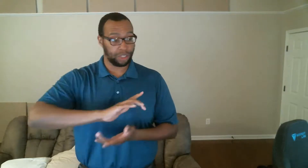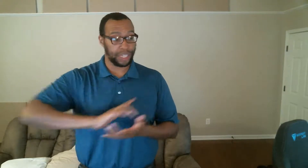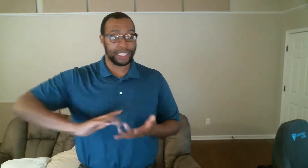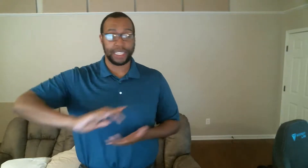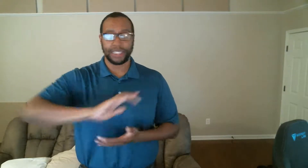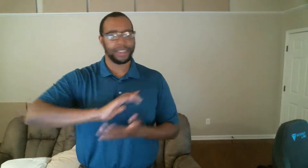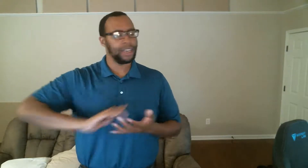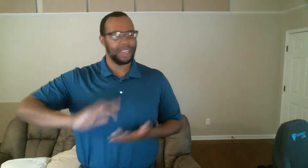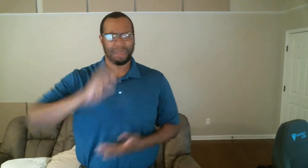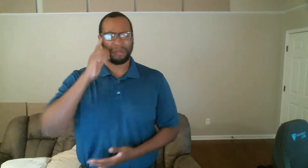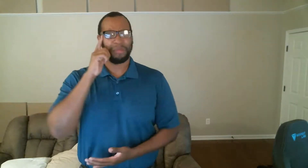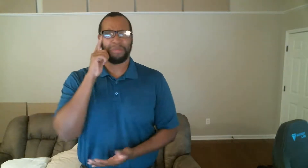to this.